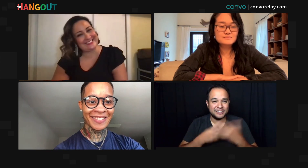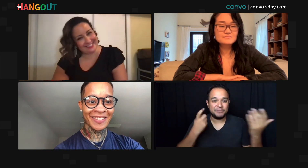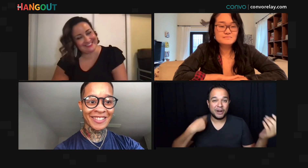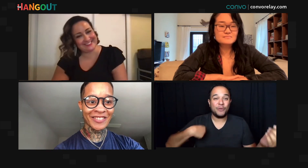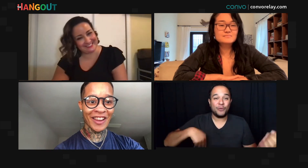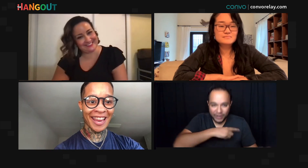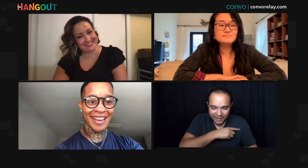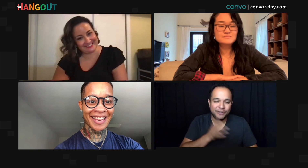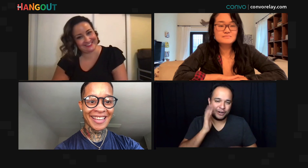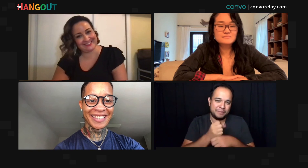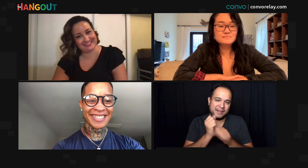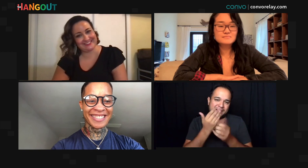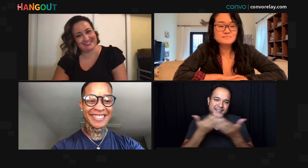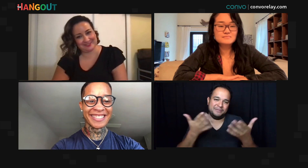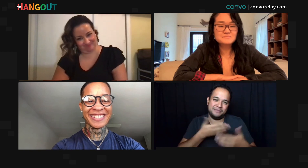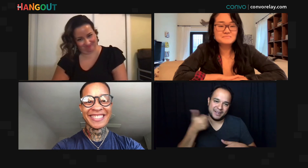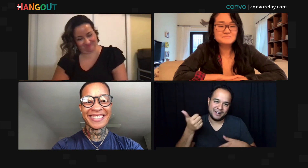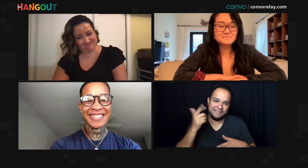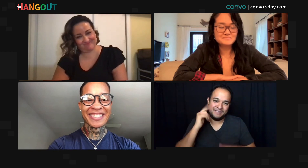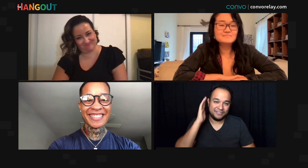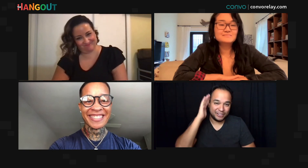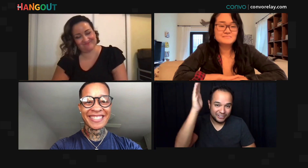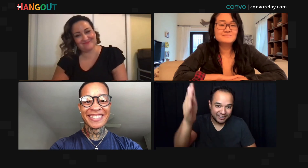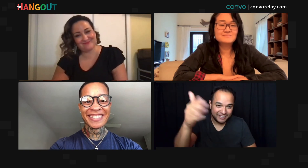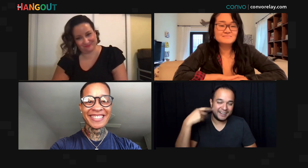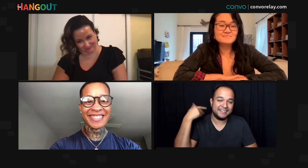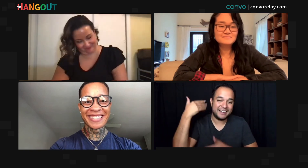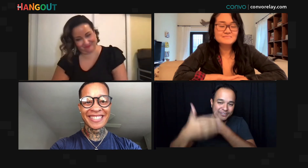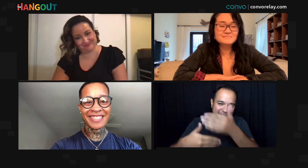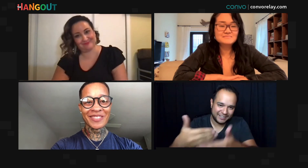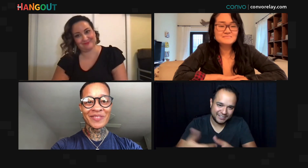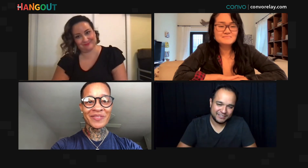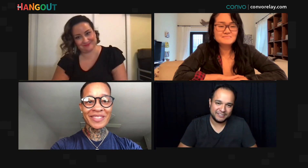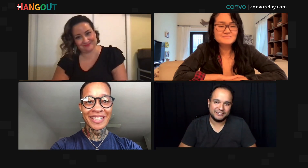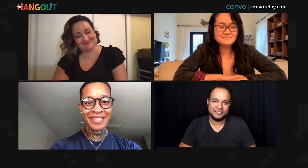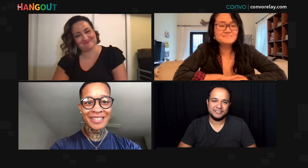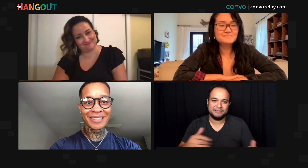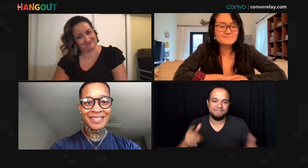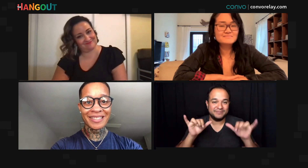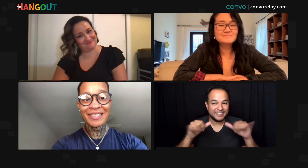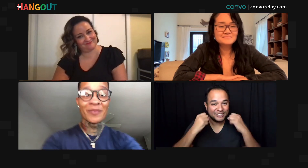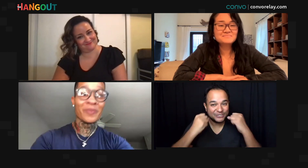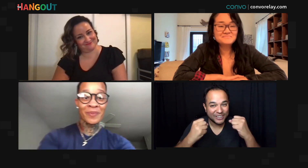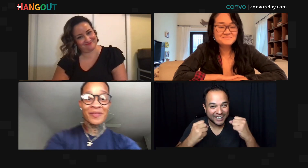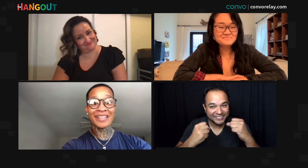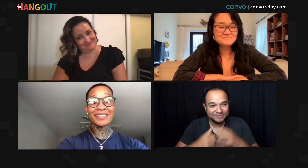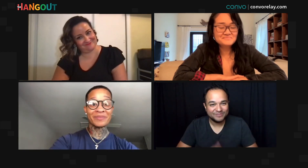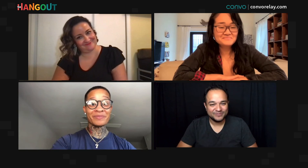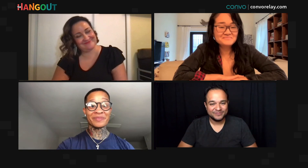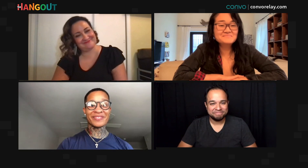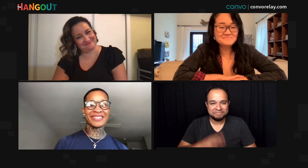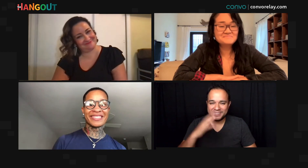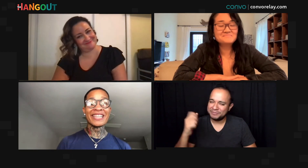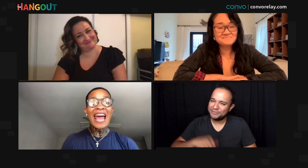things will get better. We make things better for the future, and that does come around. So stay